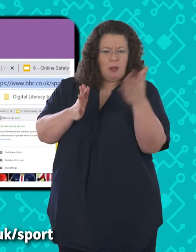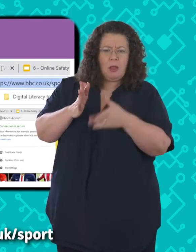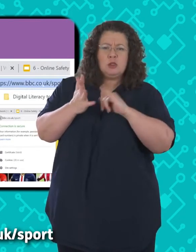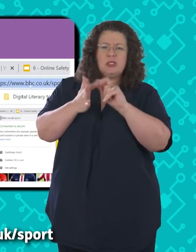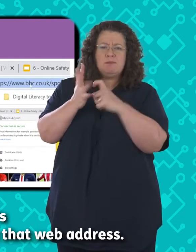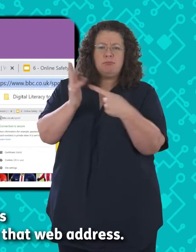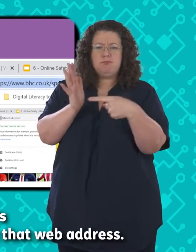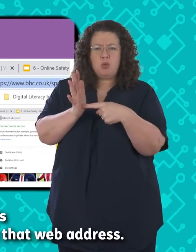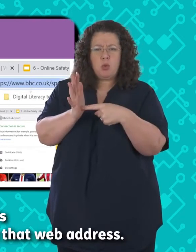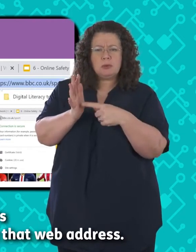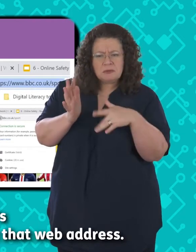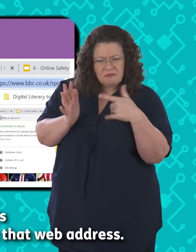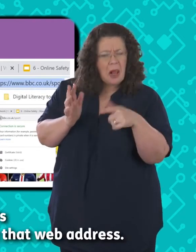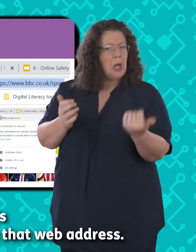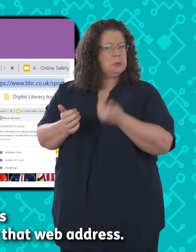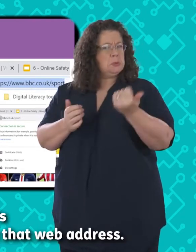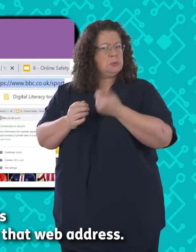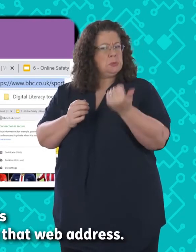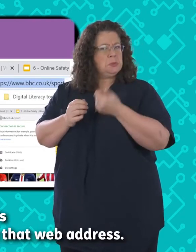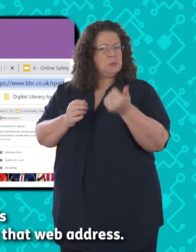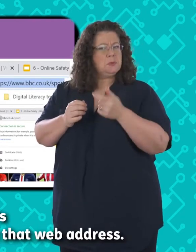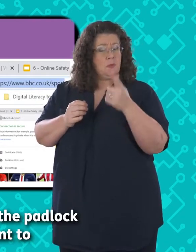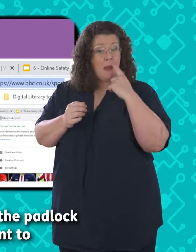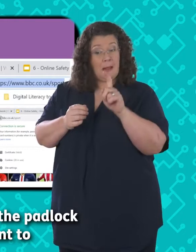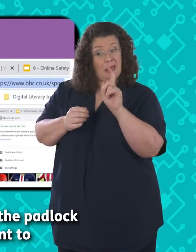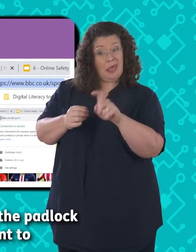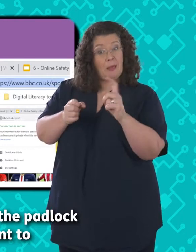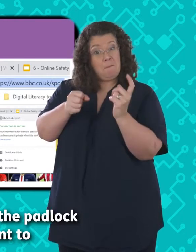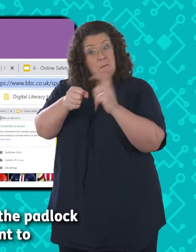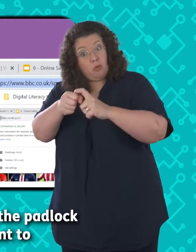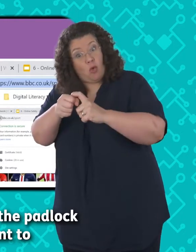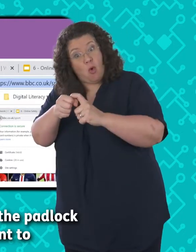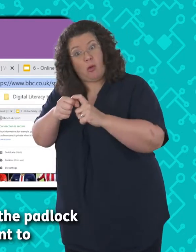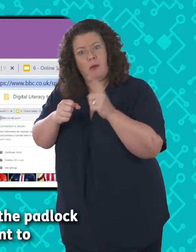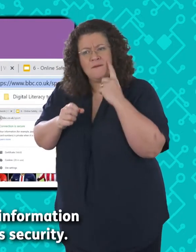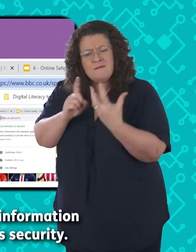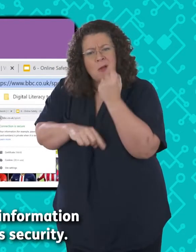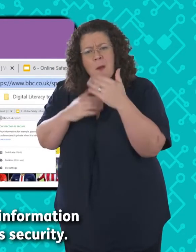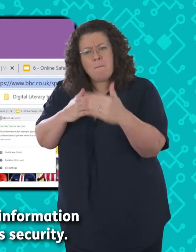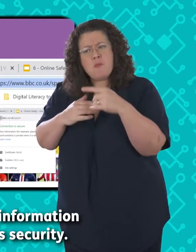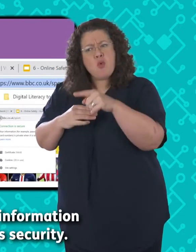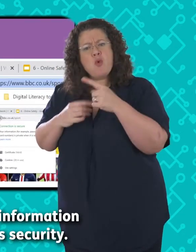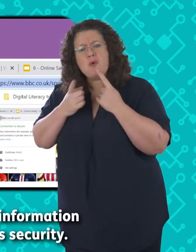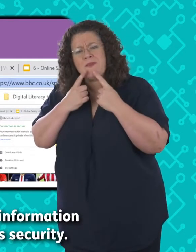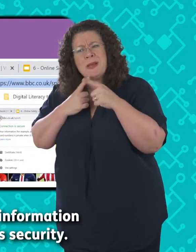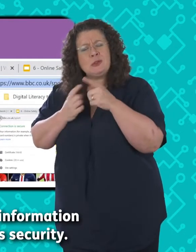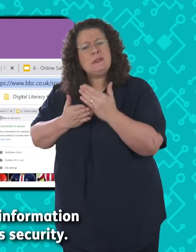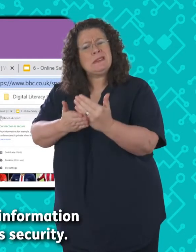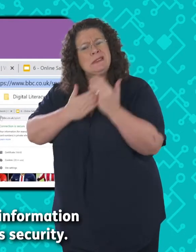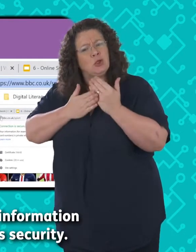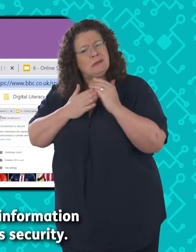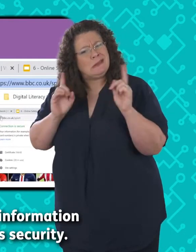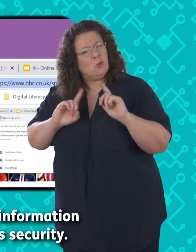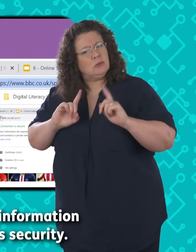www.bbc.co.uk/sport. There's nothing unusual about that web address. You can click on the padlock if you want to find out more information about the